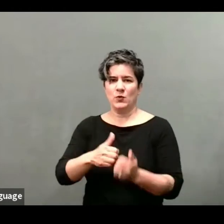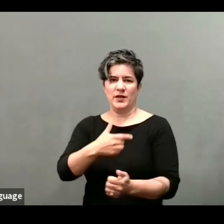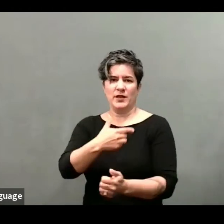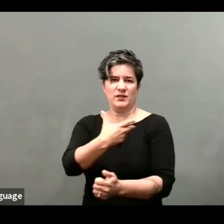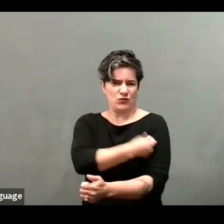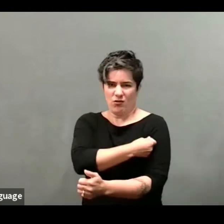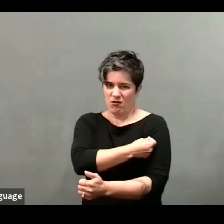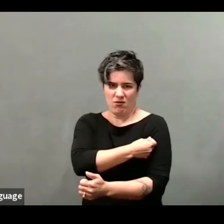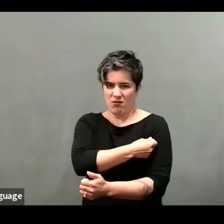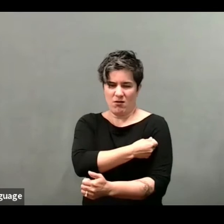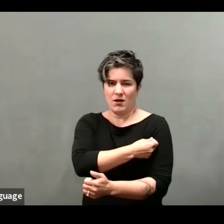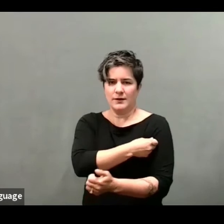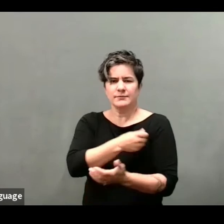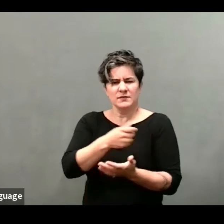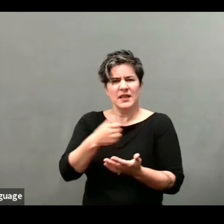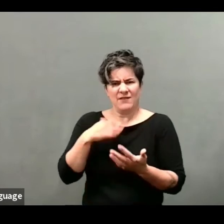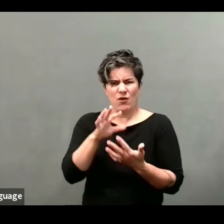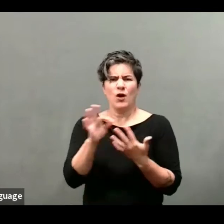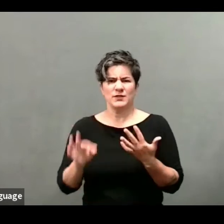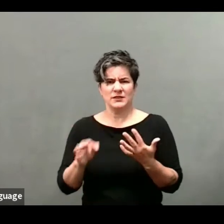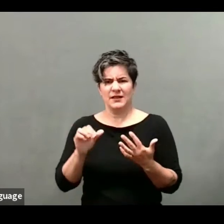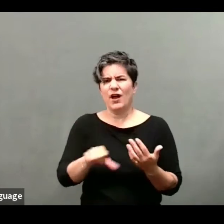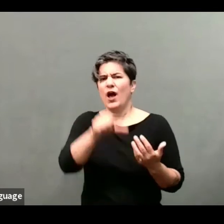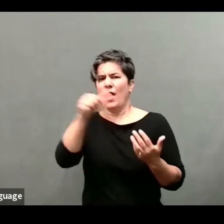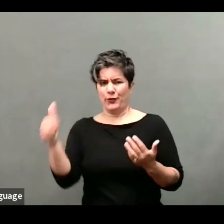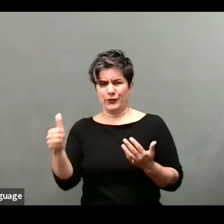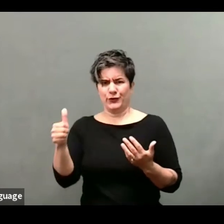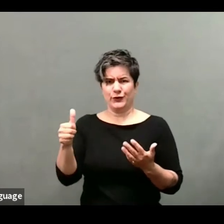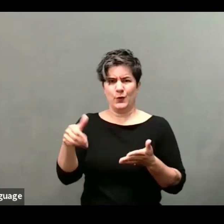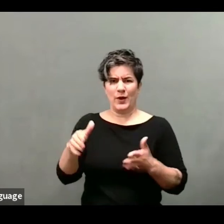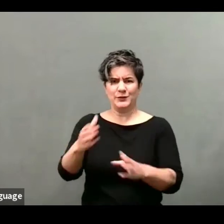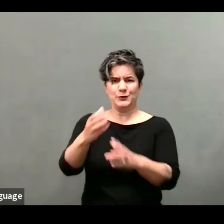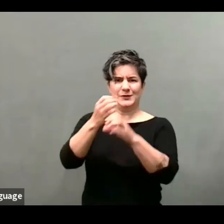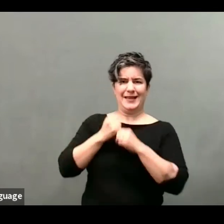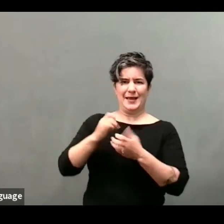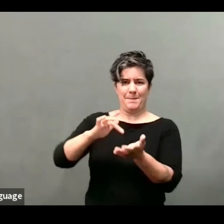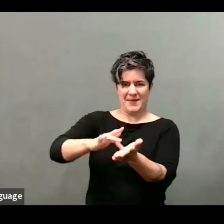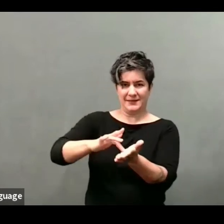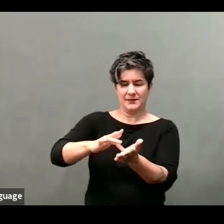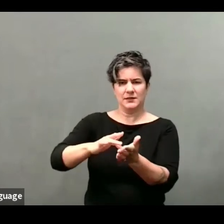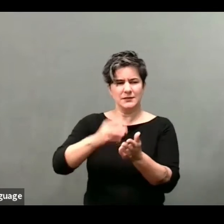shot, please just know that they can absolutely discuss those concerns with the